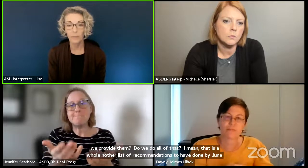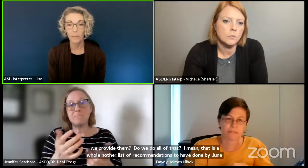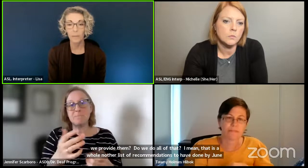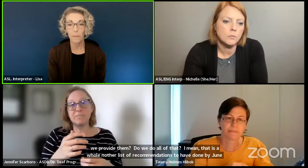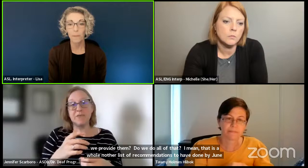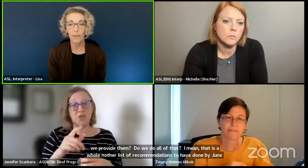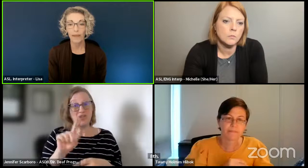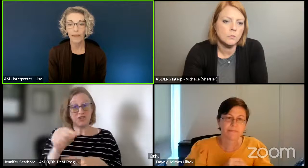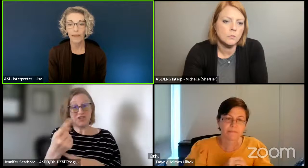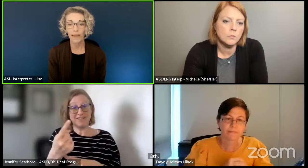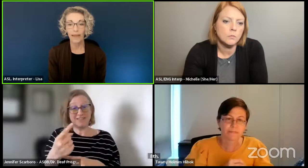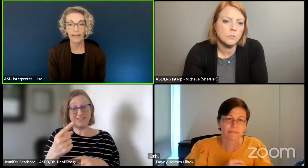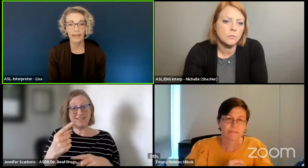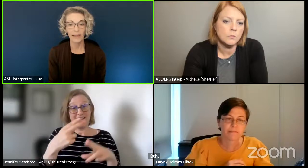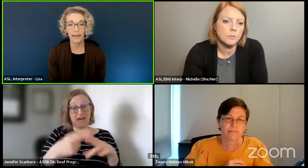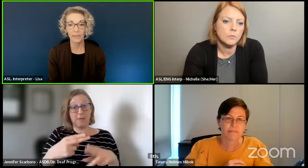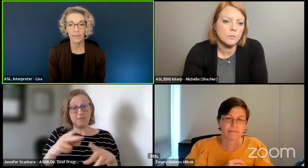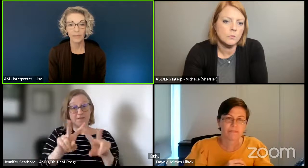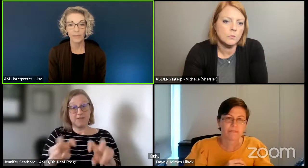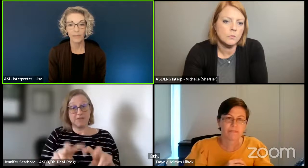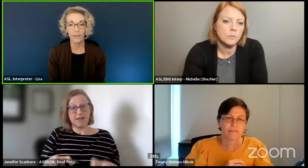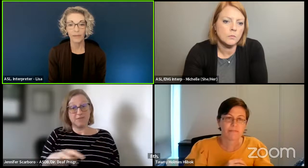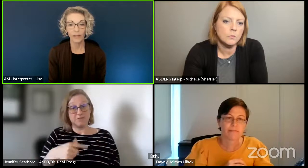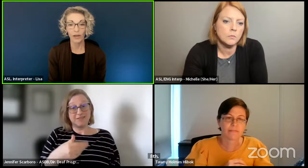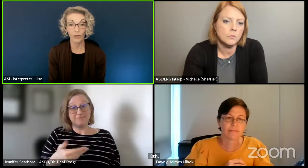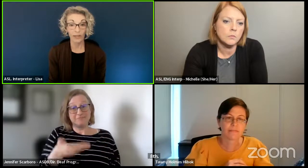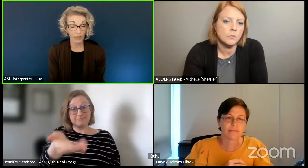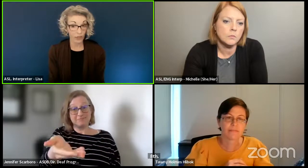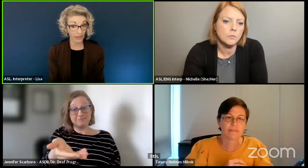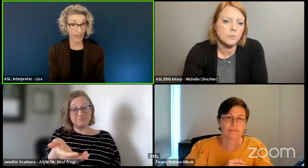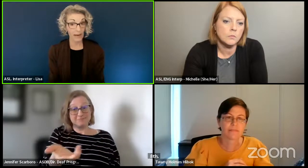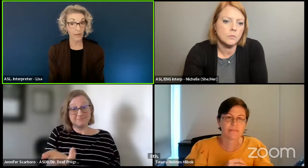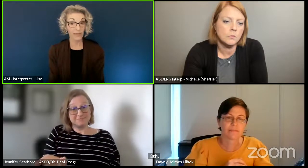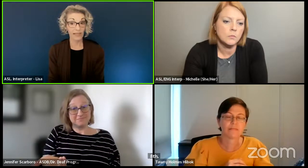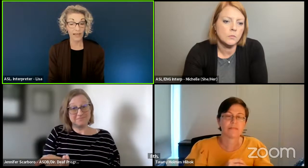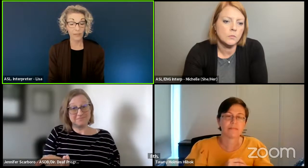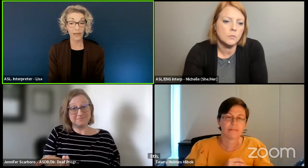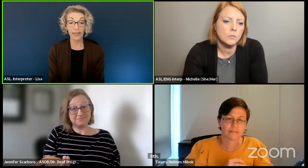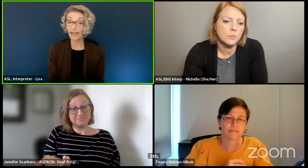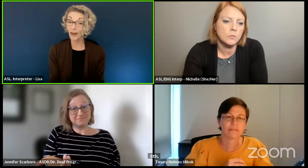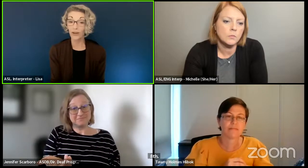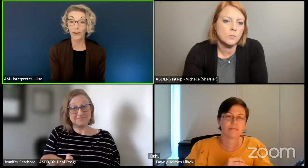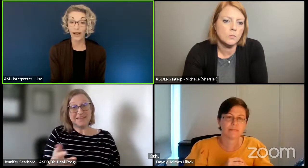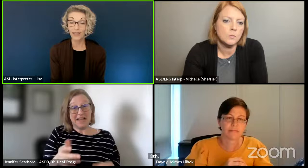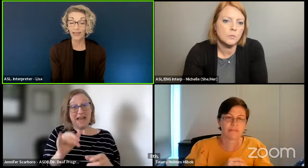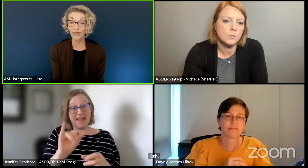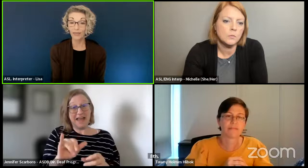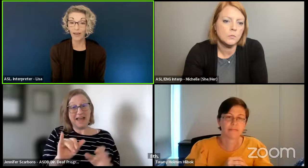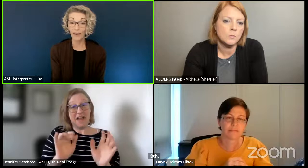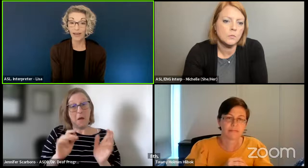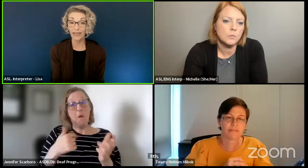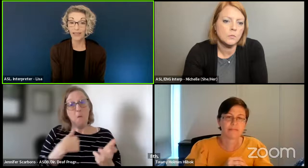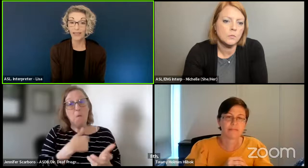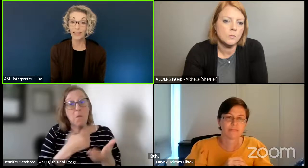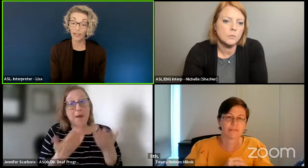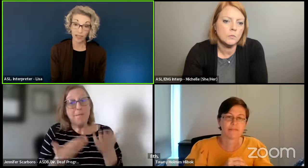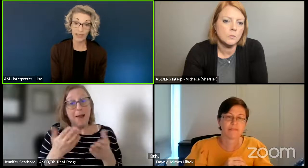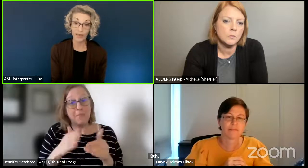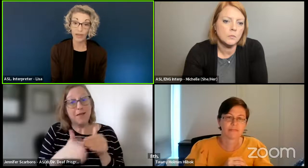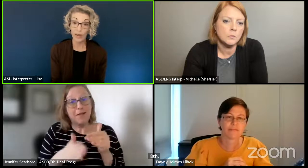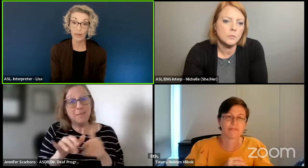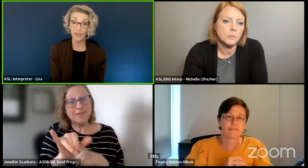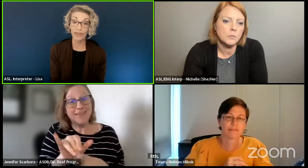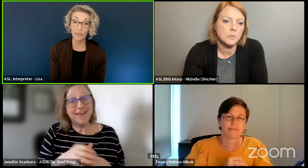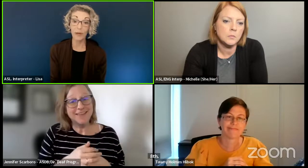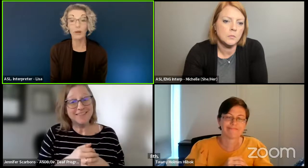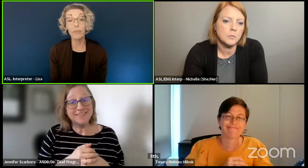is. And, is it just the name of the assessment? Is that all you're asking of us, to just